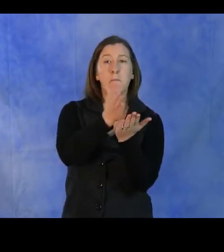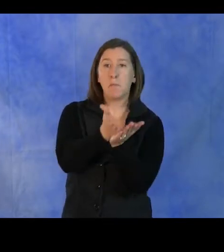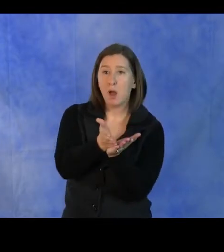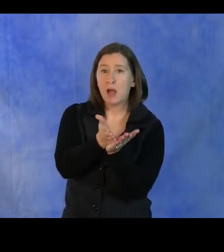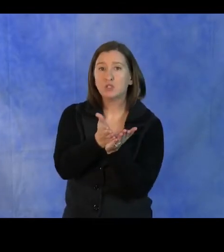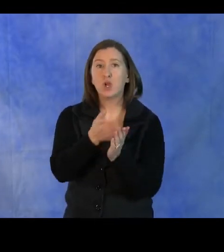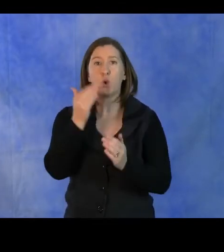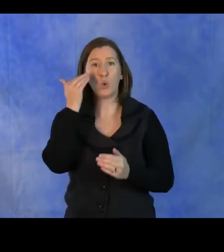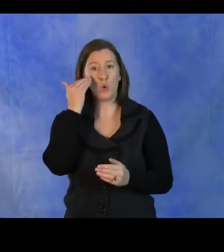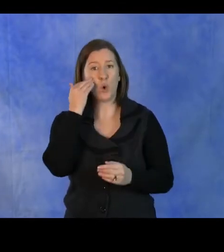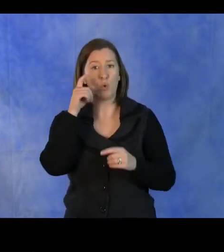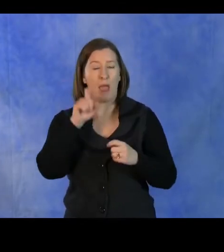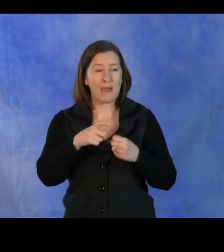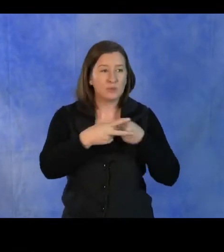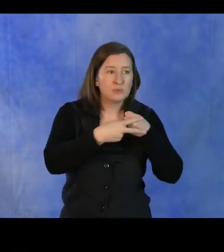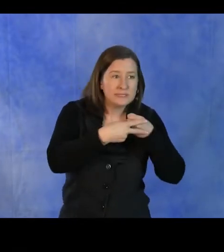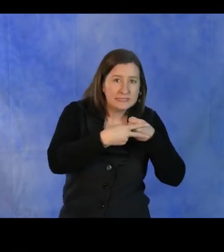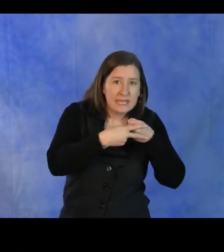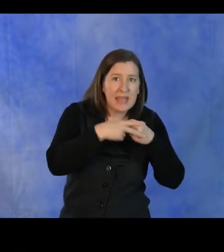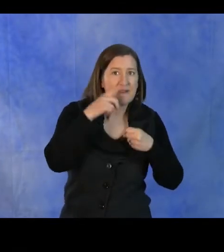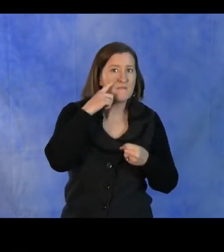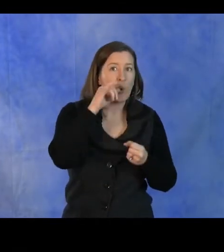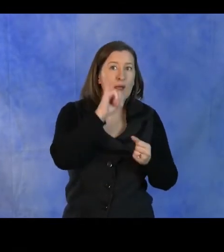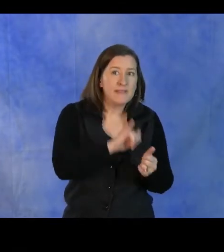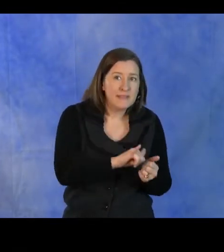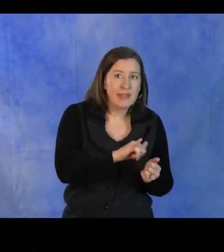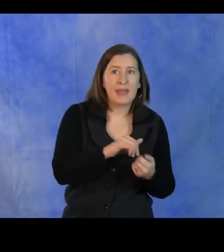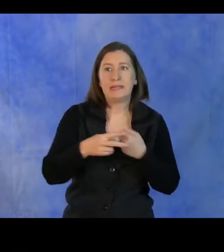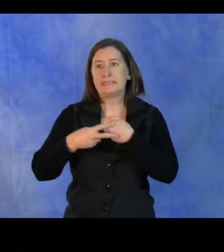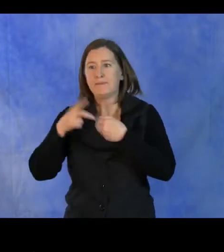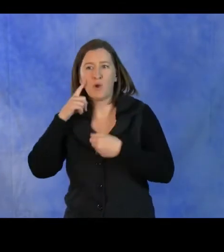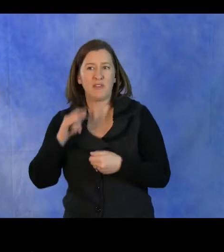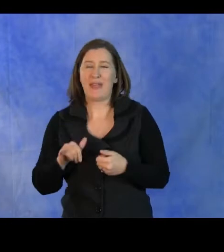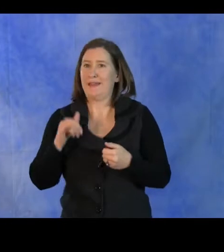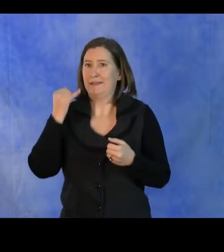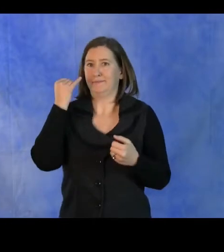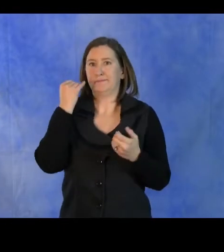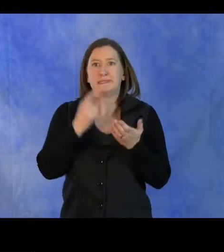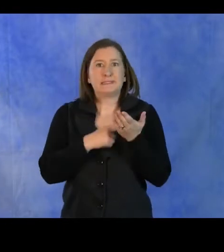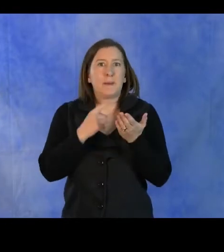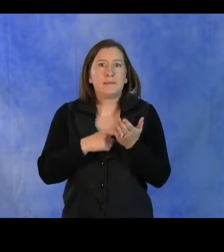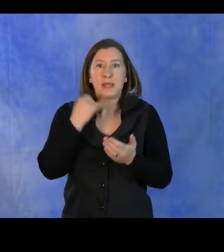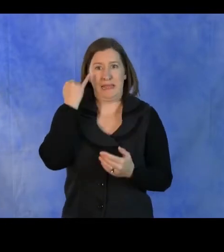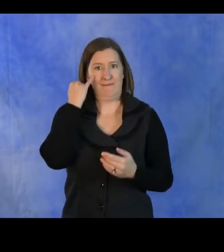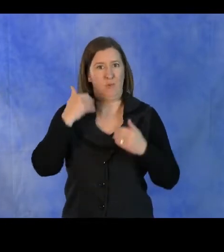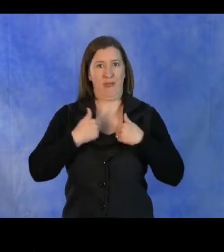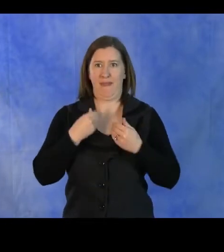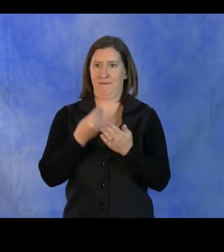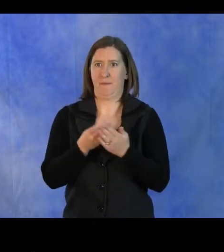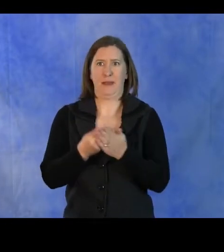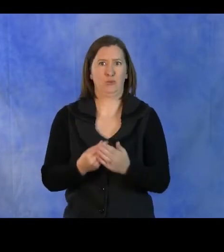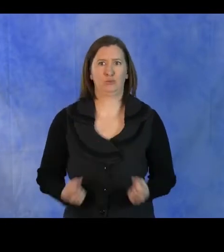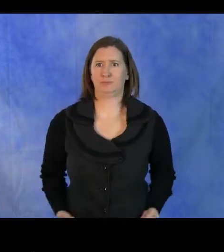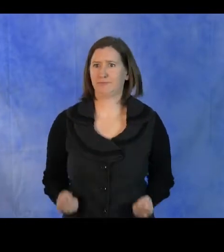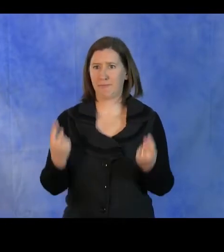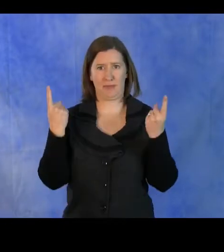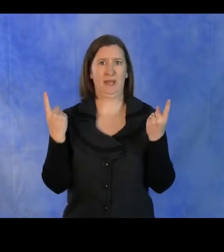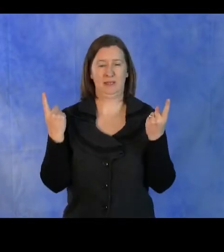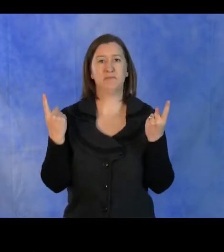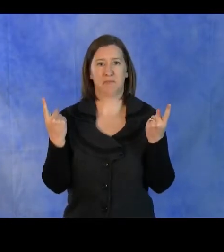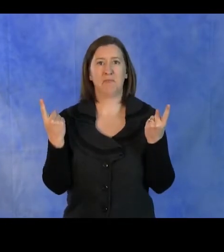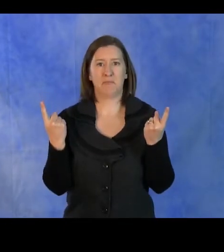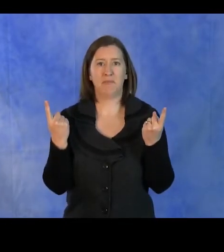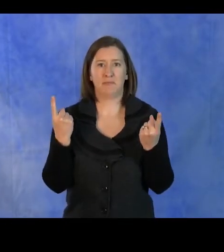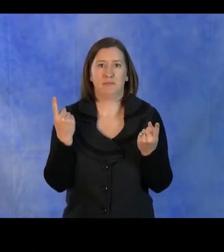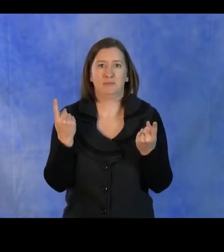to experience, the budgeting, or they have to save money for certain things. And sometimes if you don't